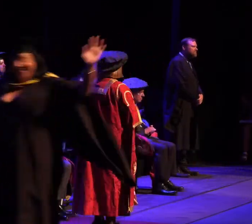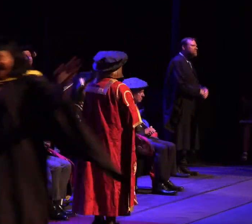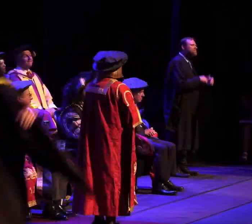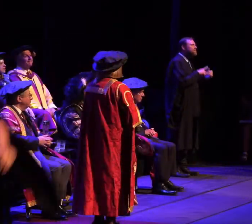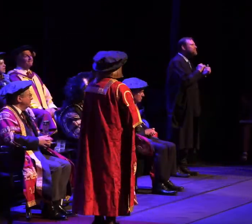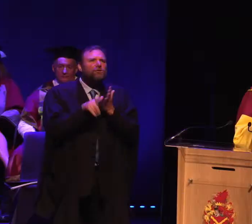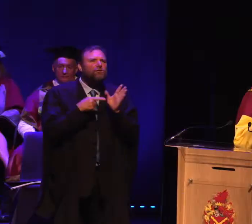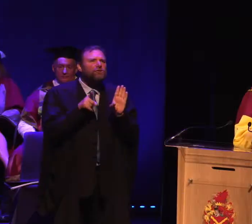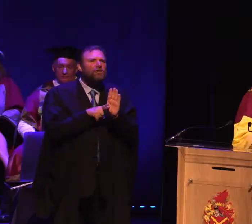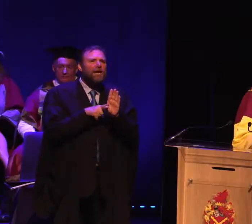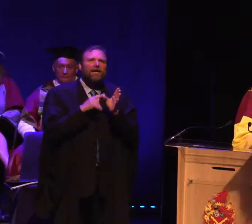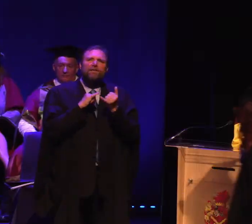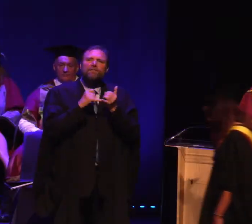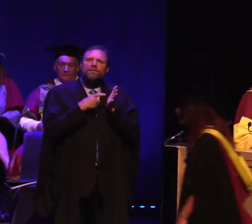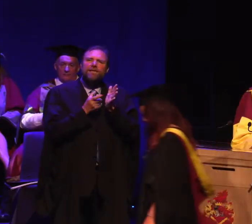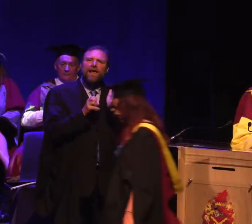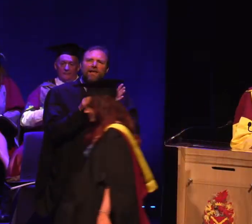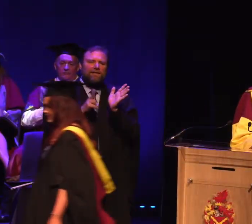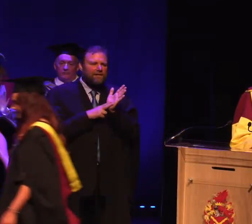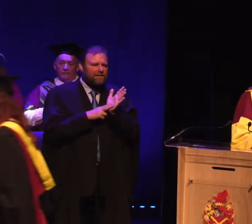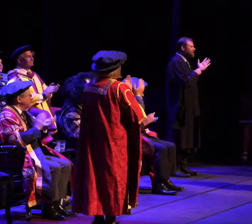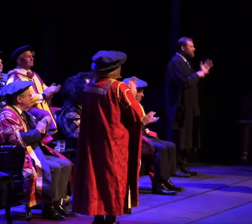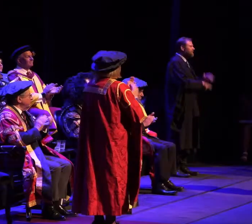Shayla Tellum.